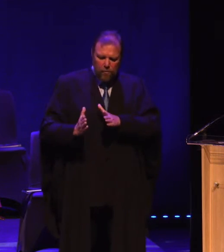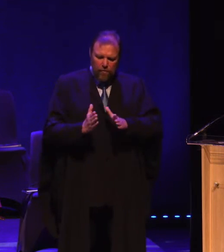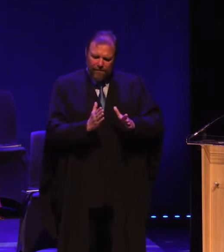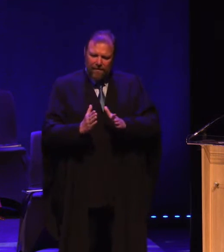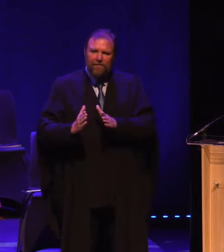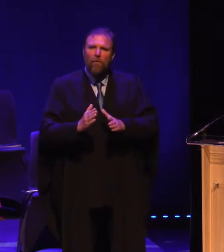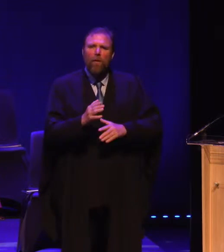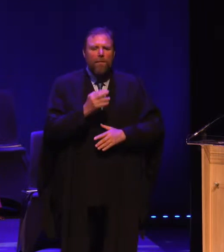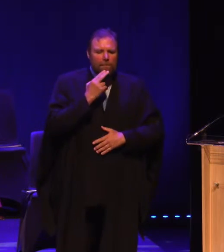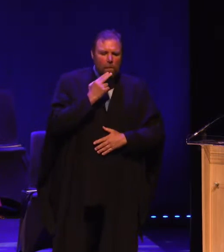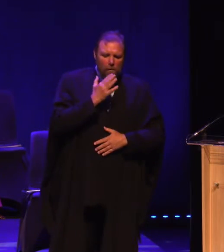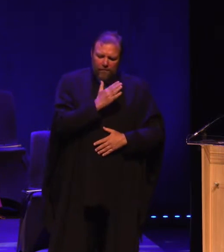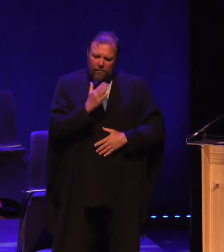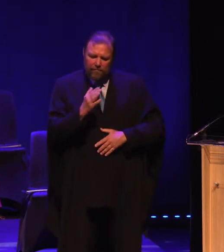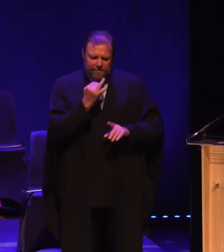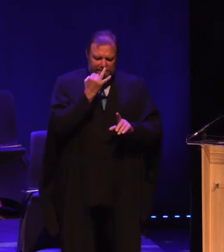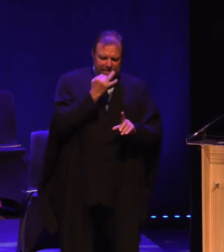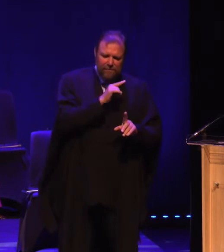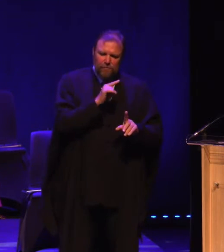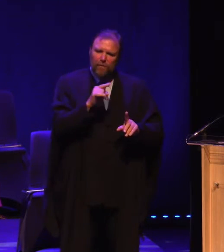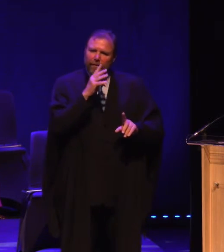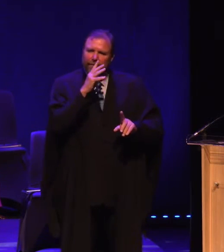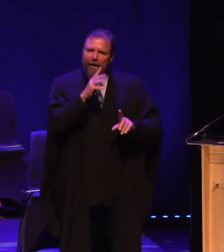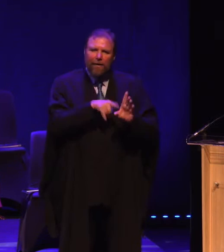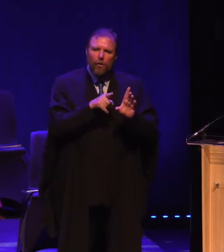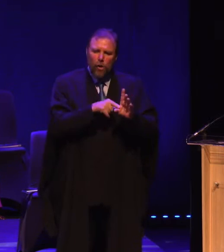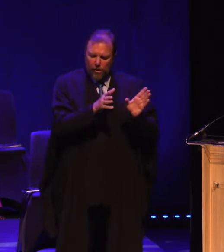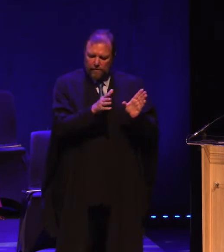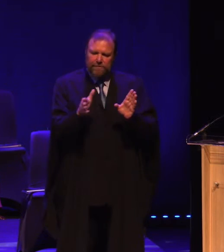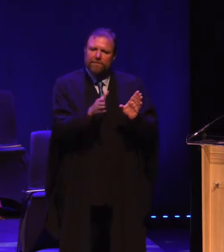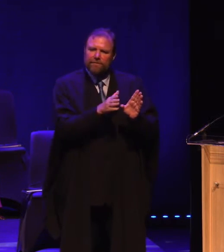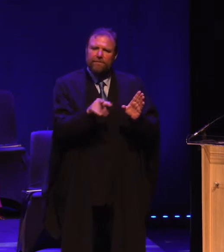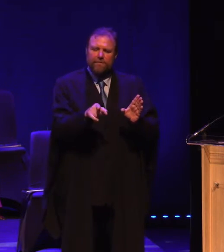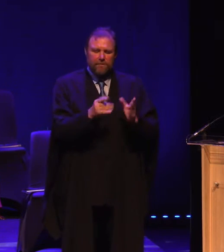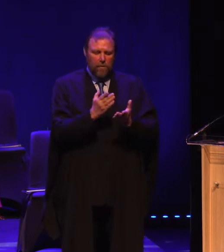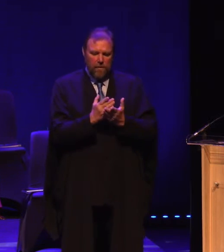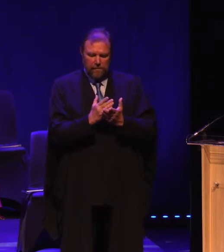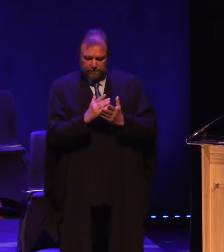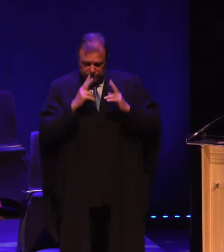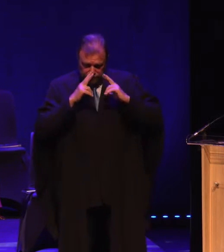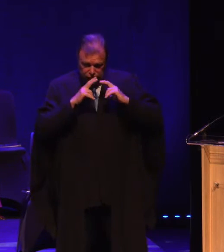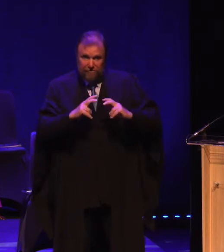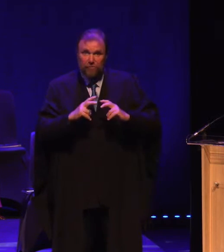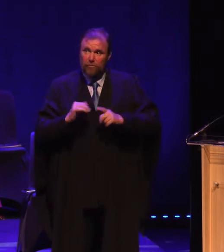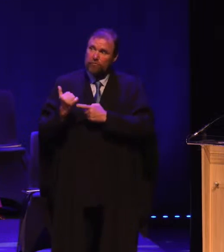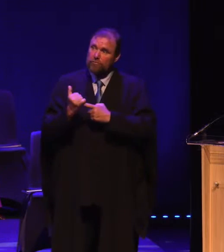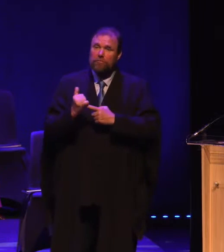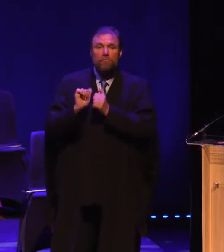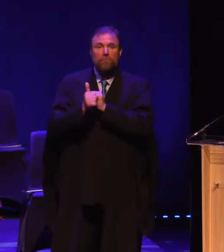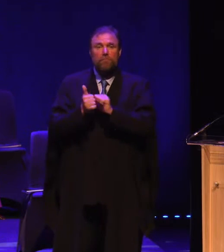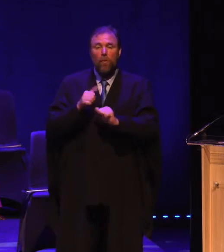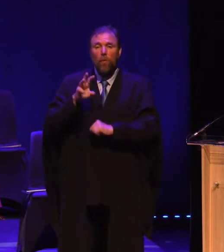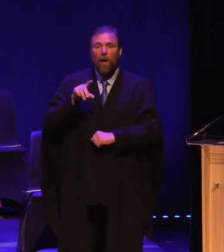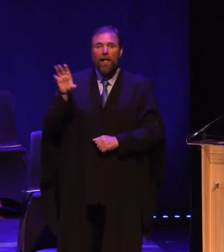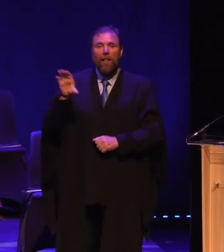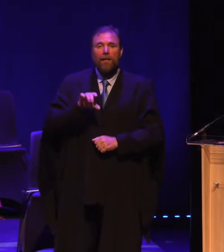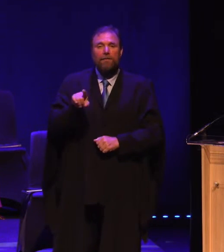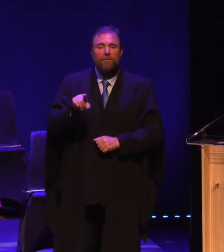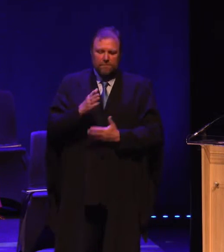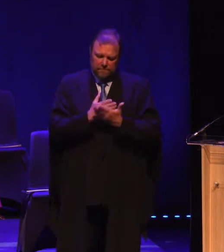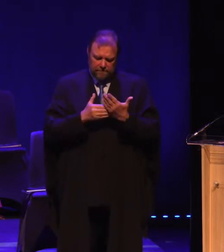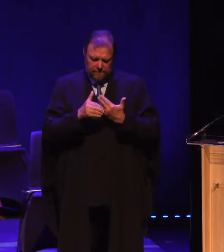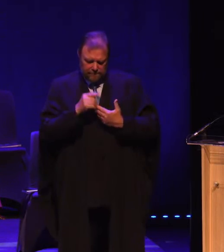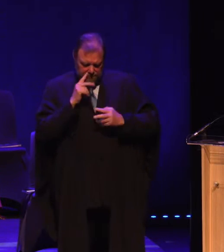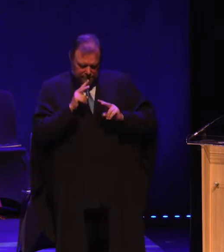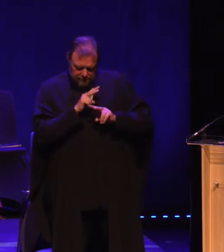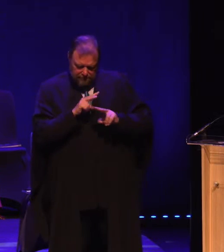in years 7 to 9. The research was supported by Sport Wales, with the view that both strength